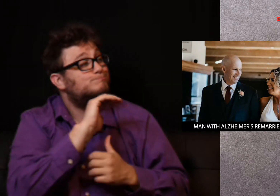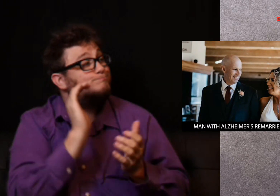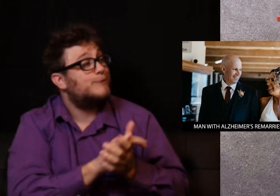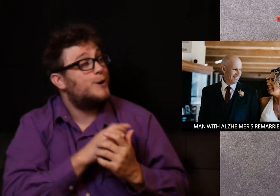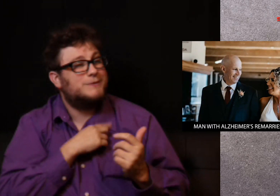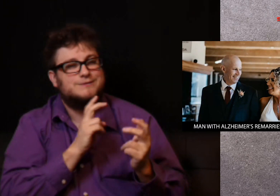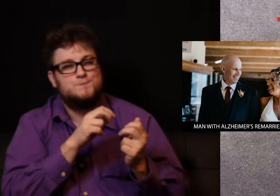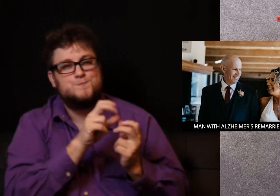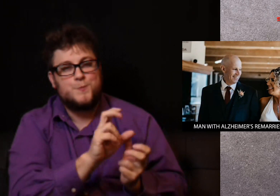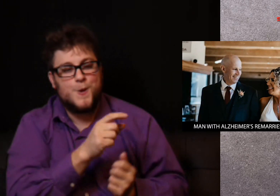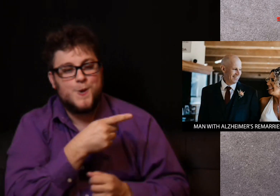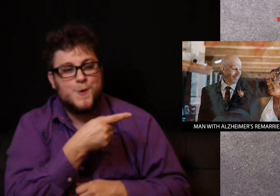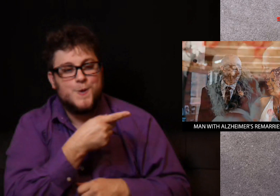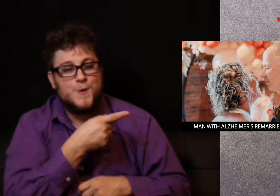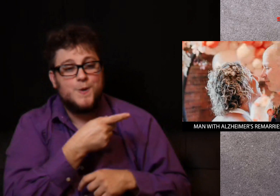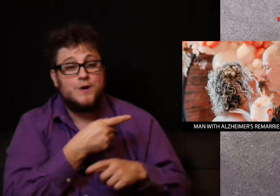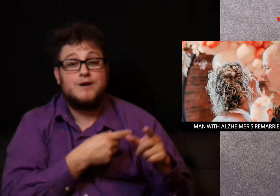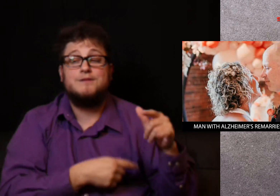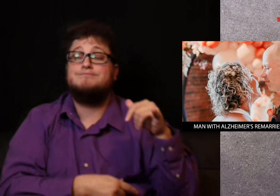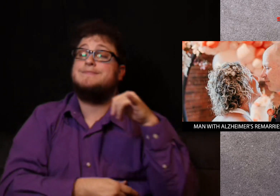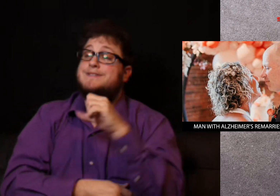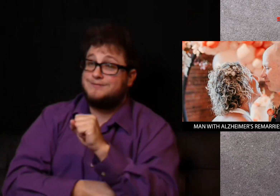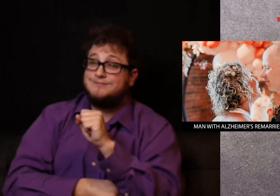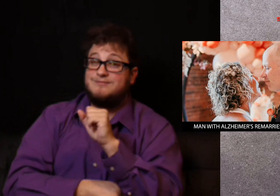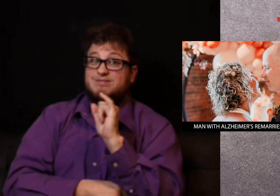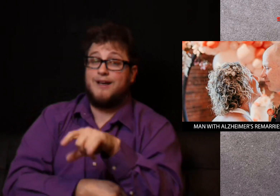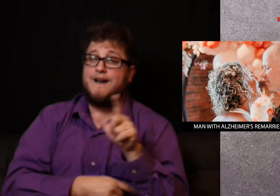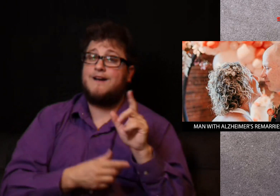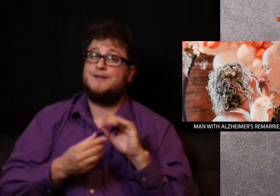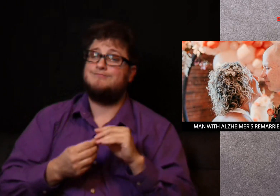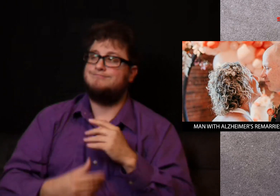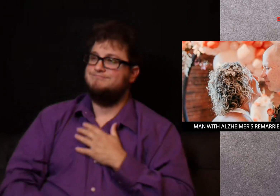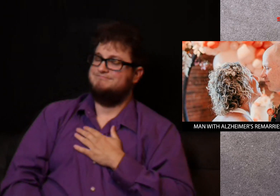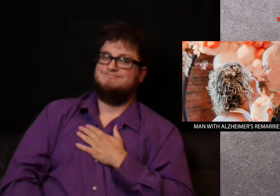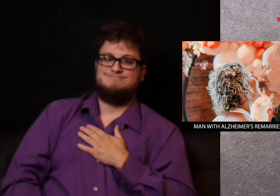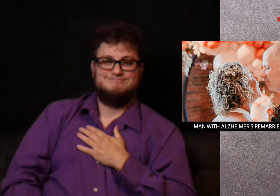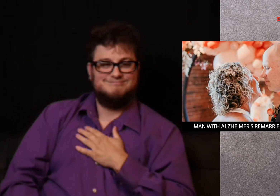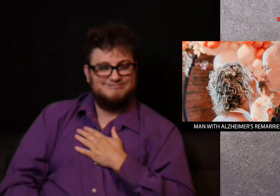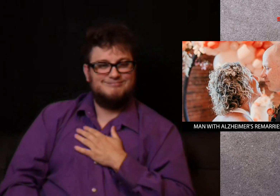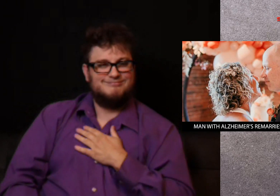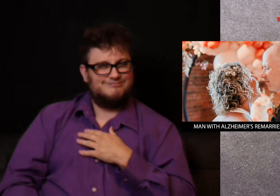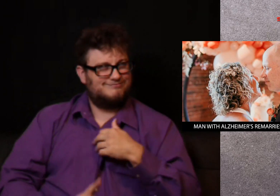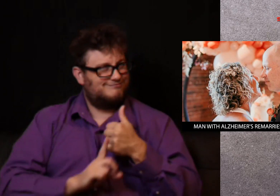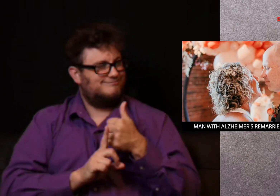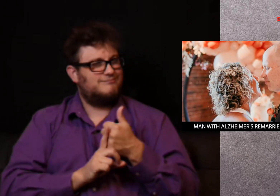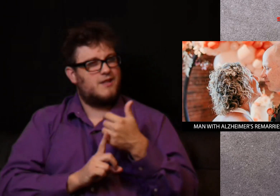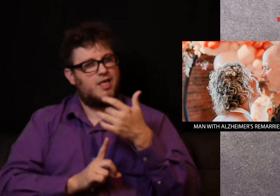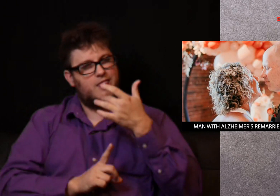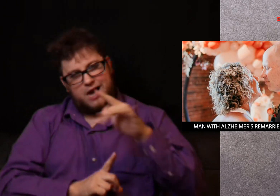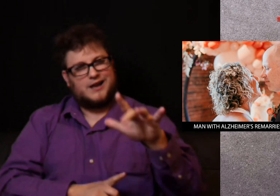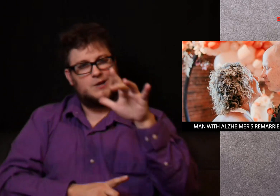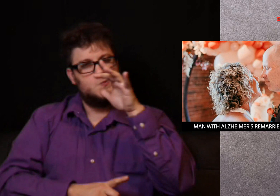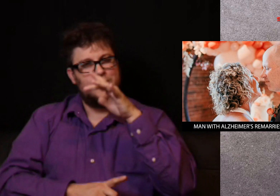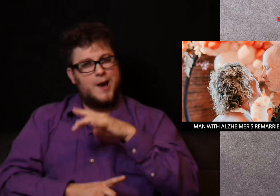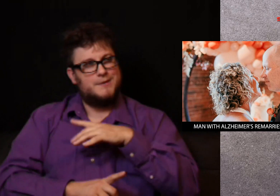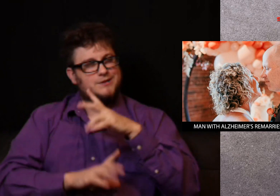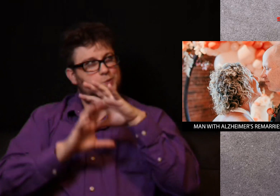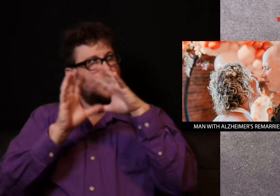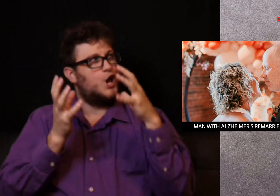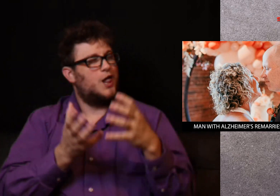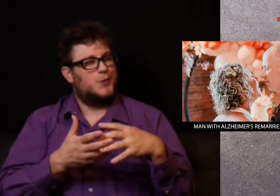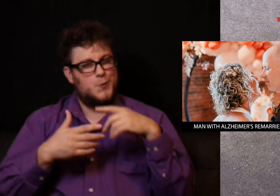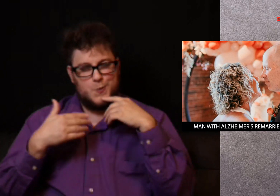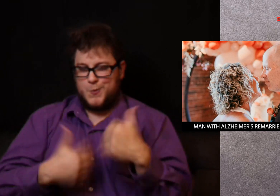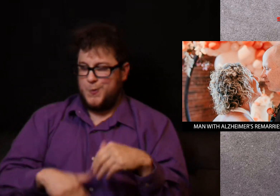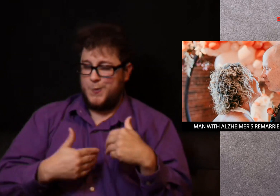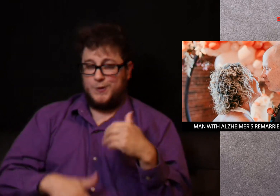Not So when he proposed again, Lisa agreed. And says she's the luckiest girl